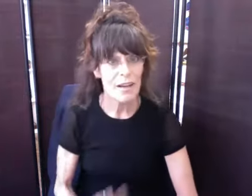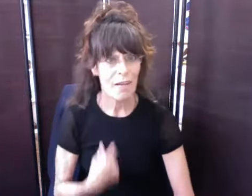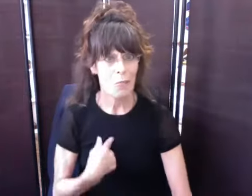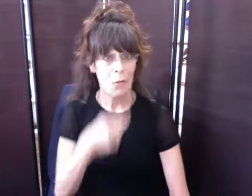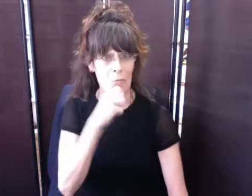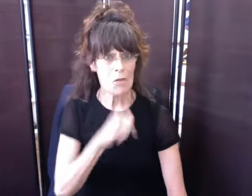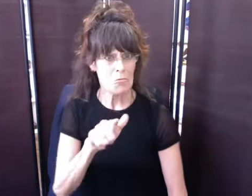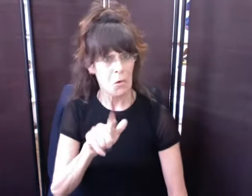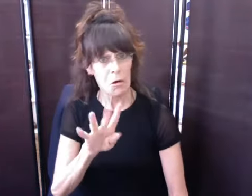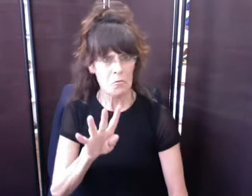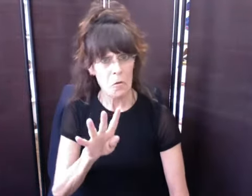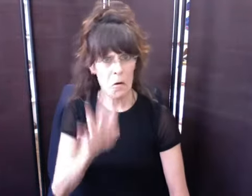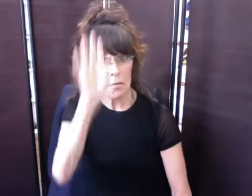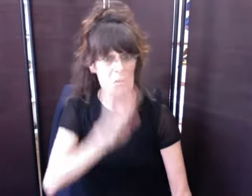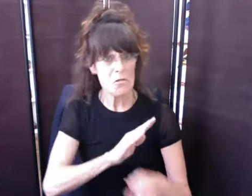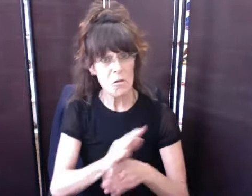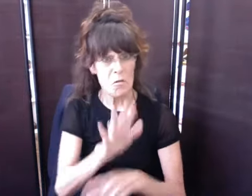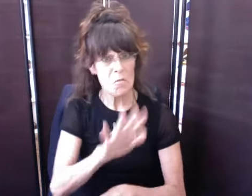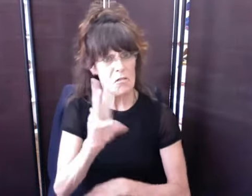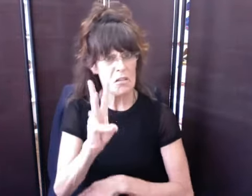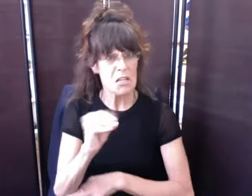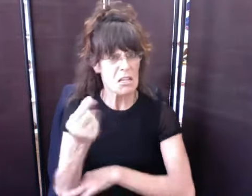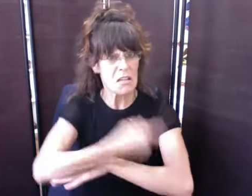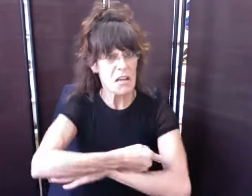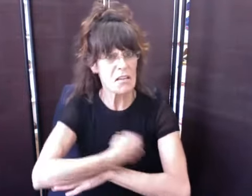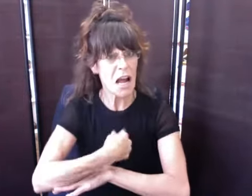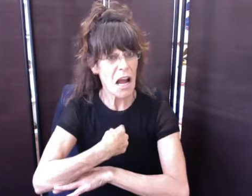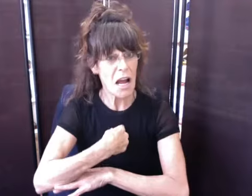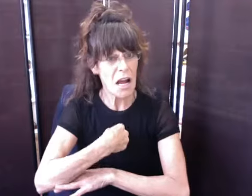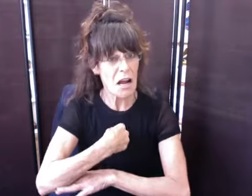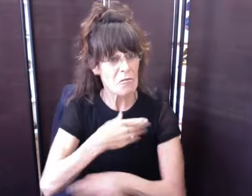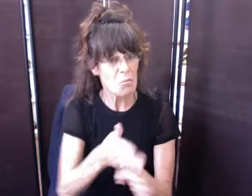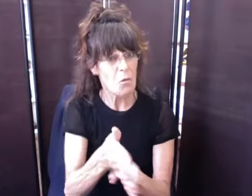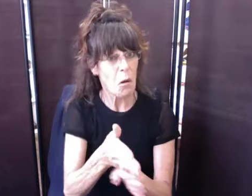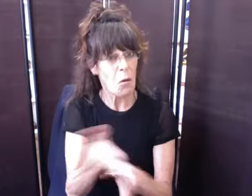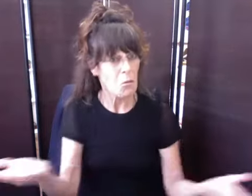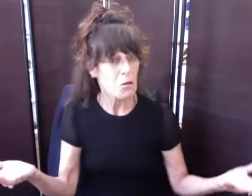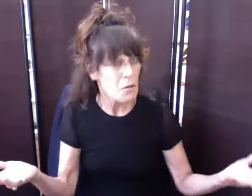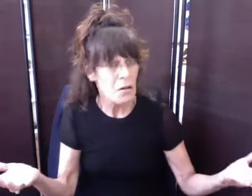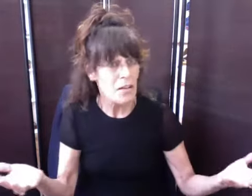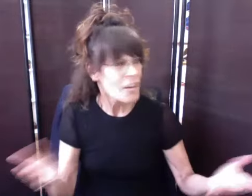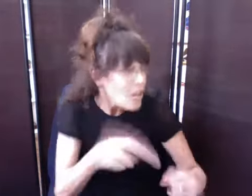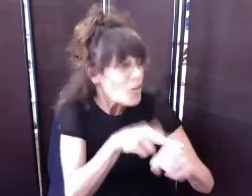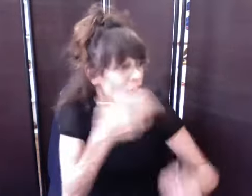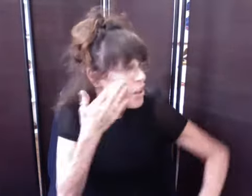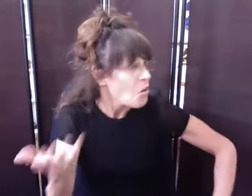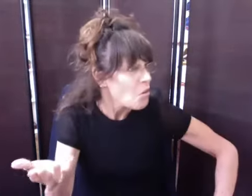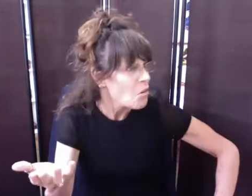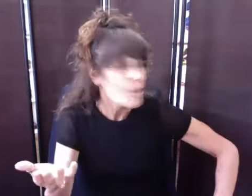been sober about 60 days. So I was a pro at this point. And I said, of course I do. And he said, what's that? And I said,